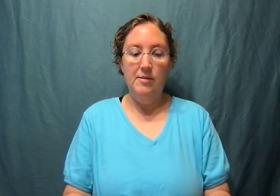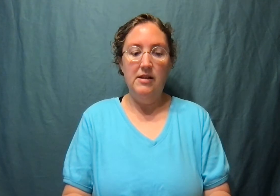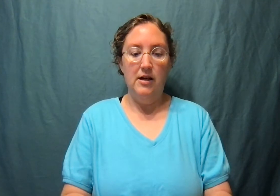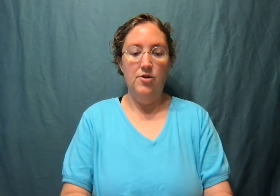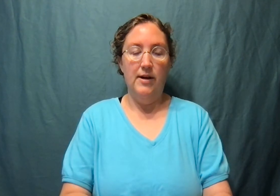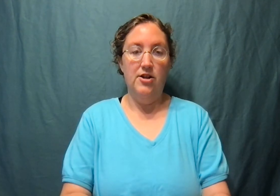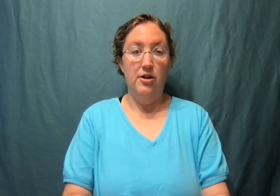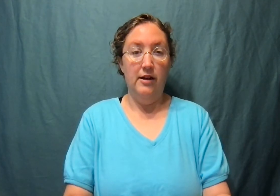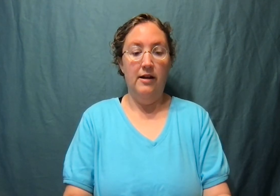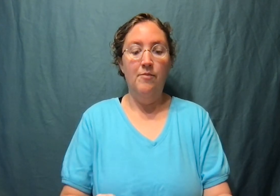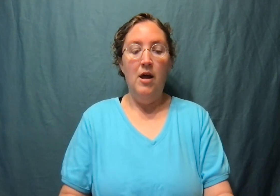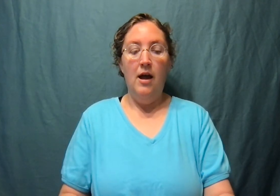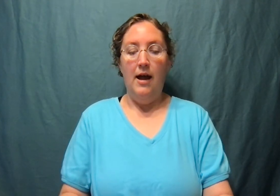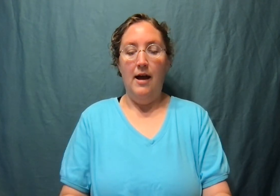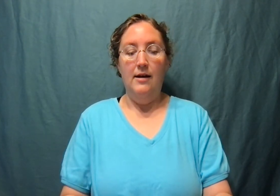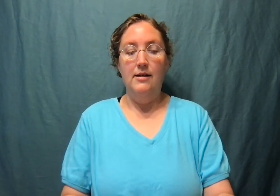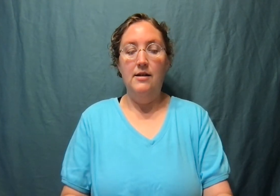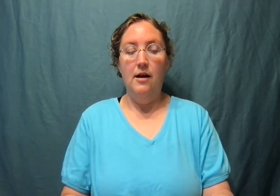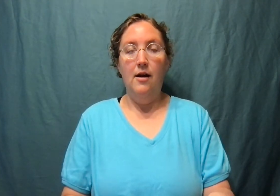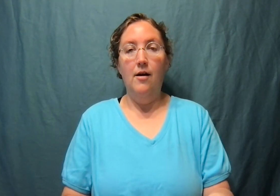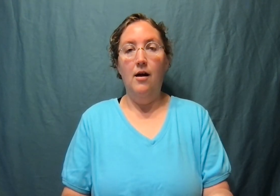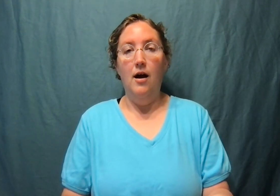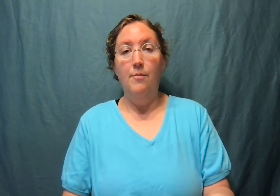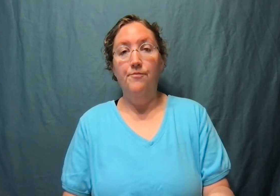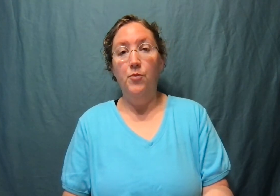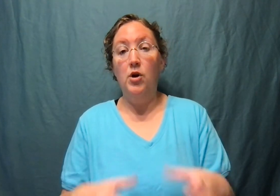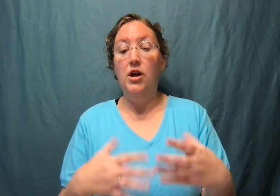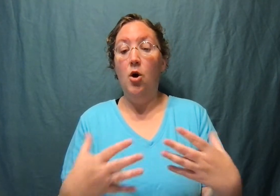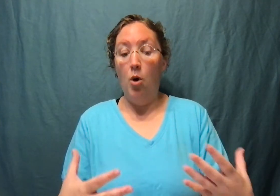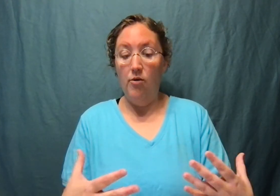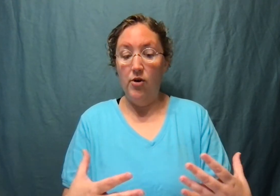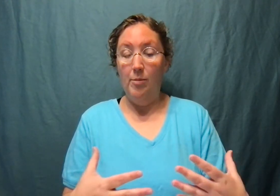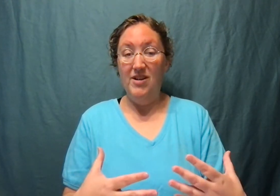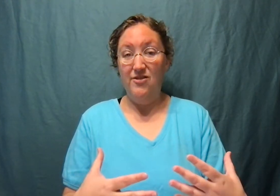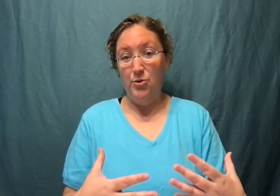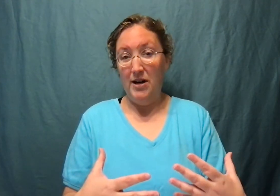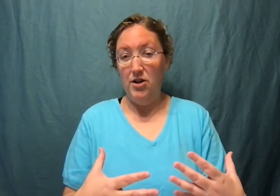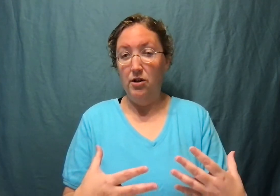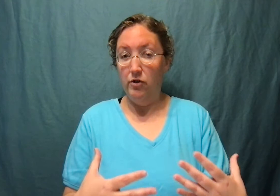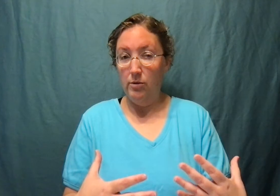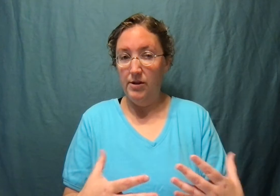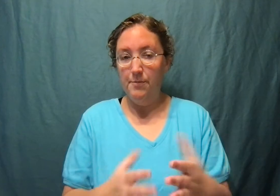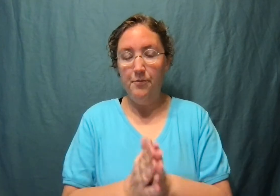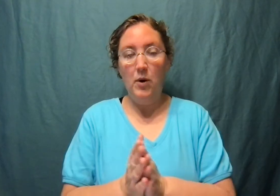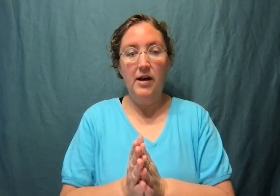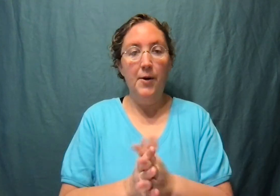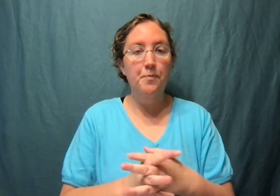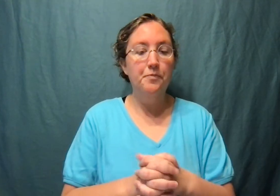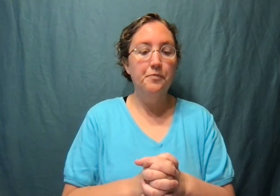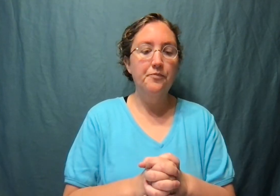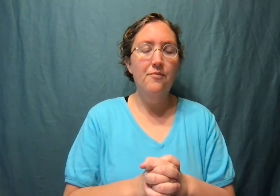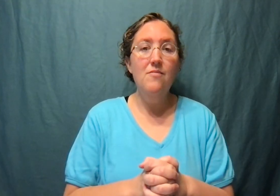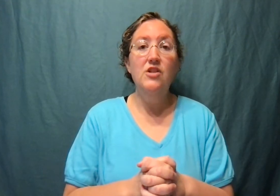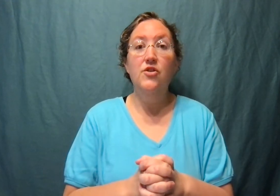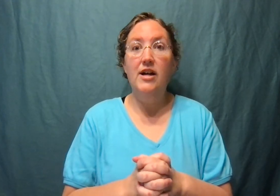signed directionally. And we're going to go over a bunch of directional verbs right now. So that should